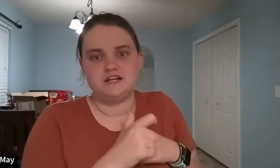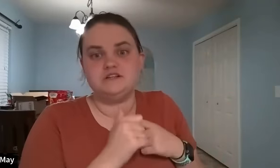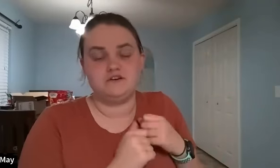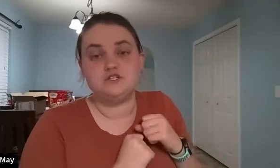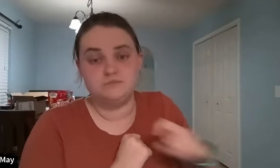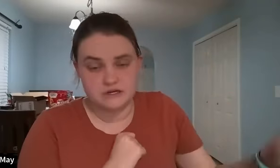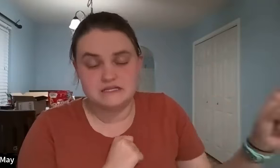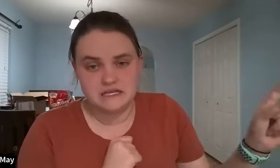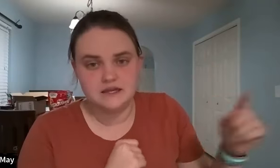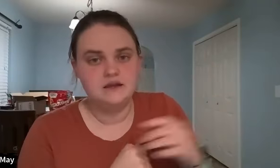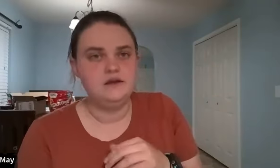actually there sprinting.